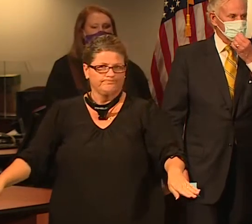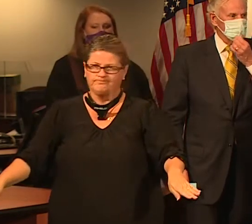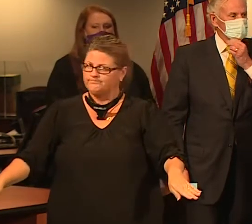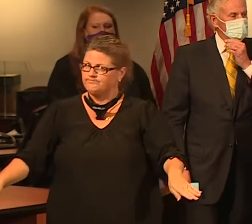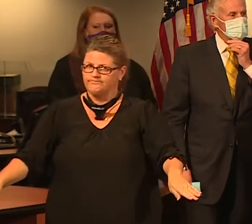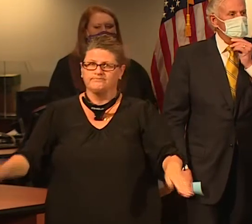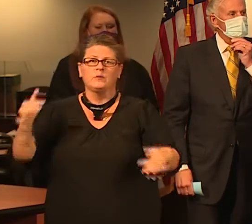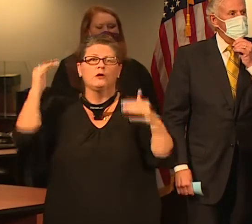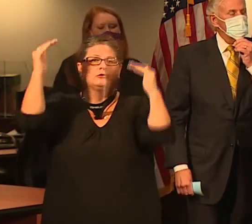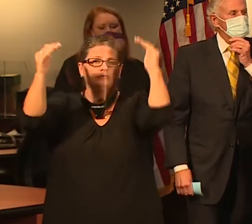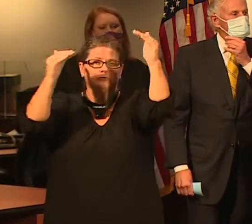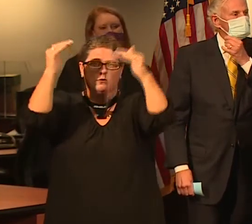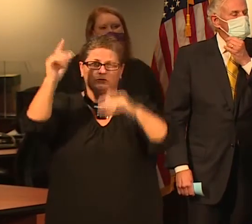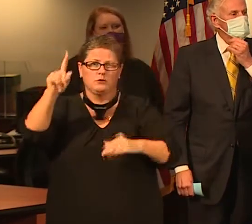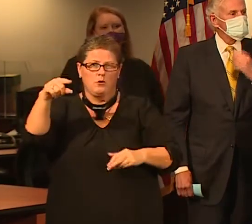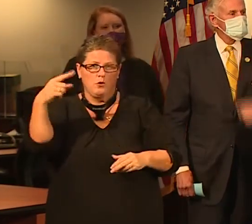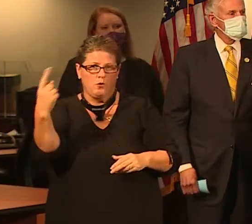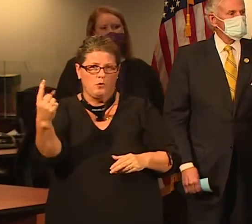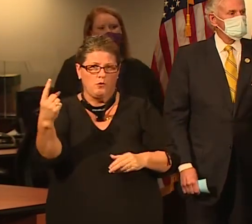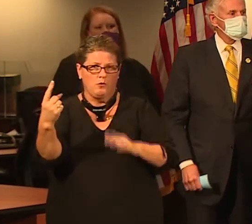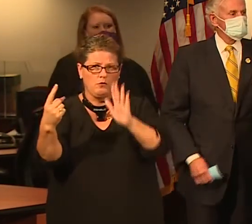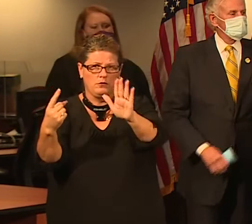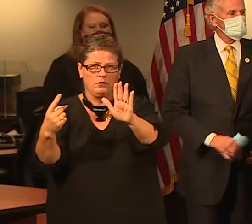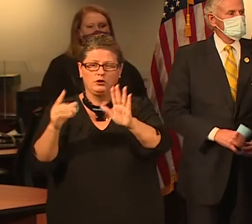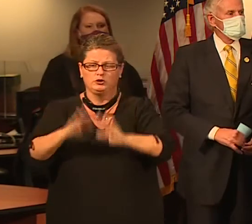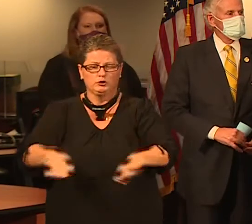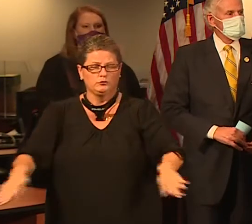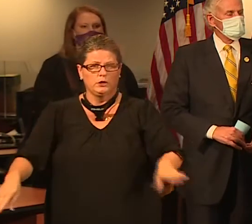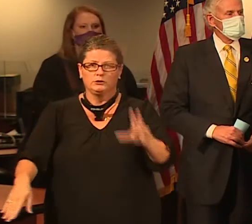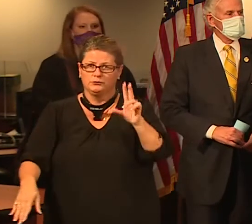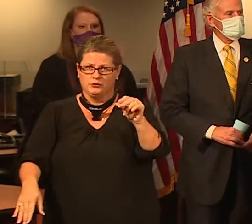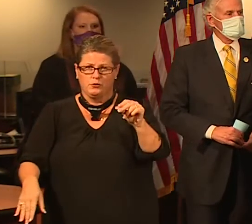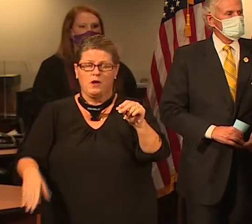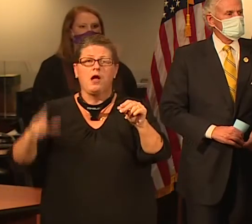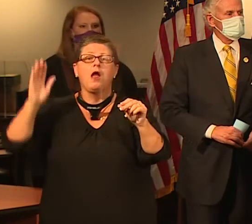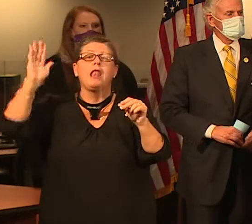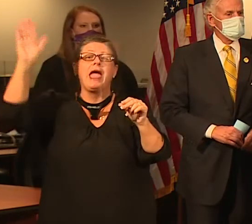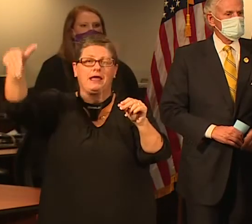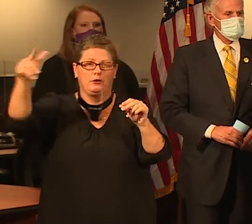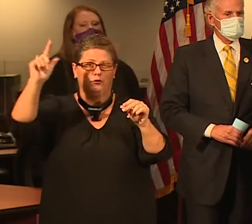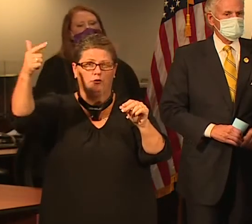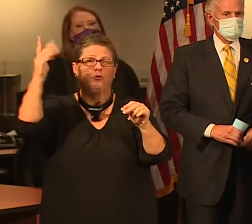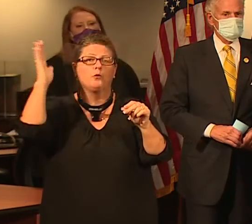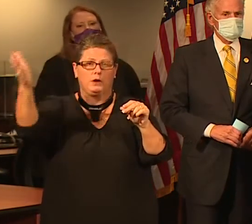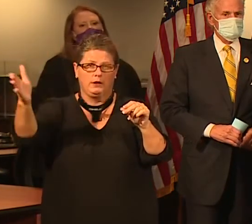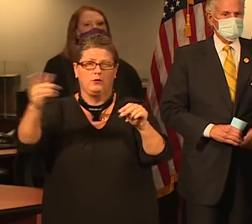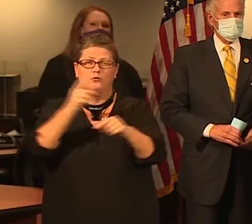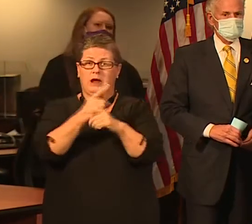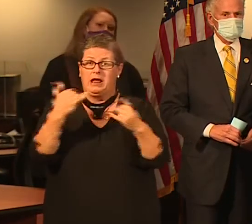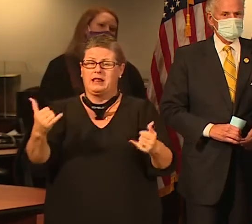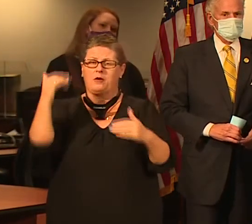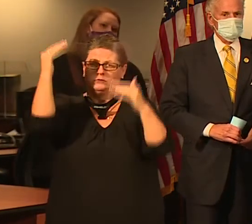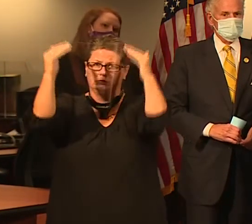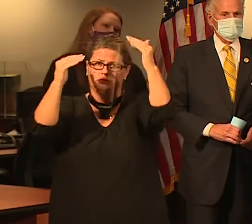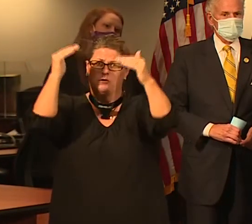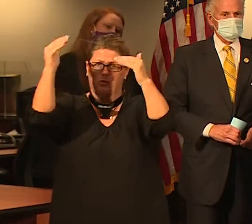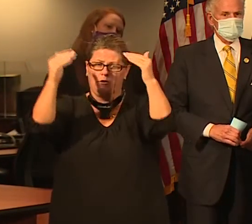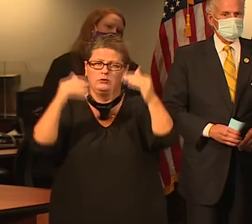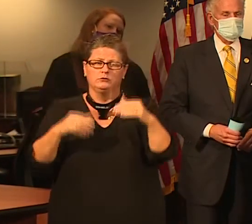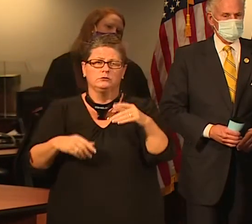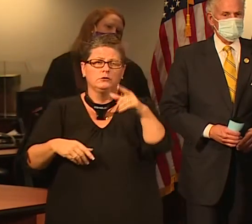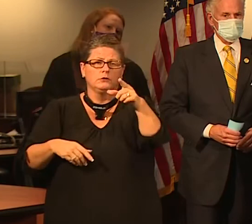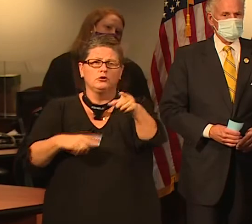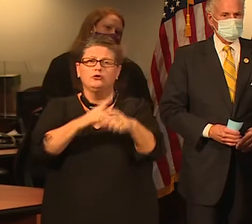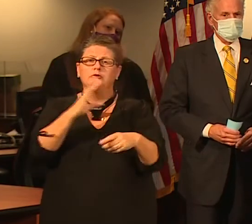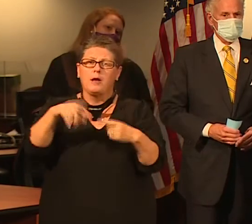important as hopefully more vaccine will become available for children in time. On your list, when you say critical infrastructure employees, can